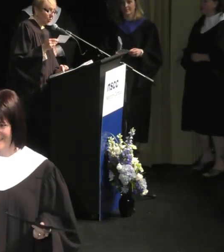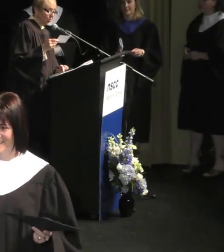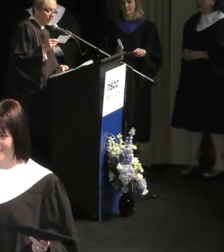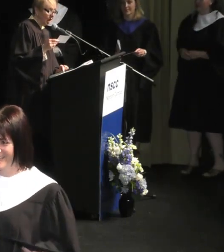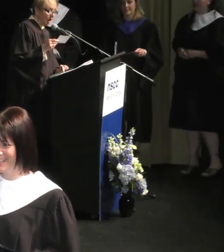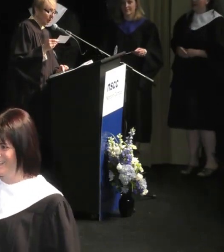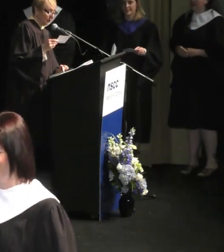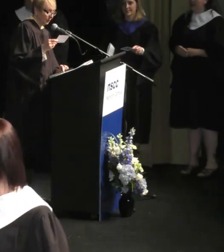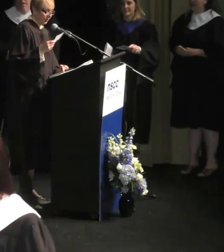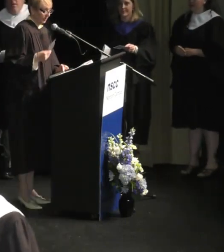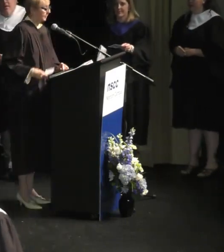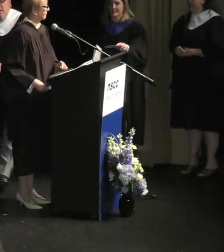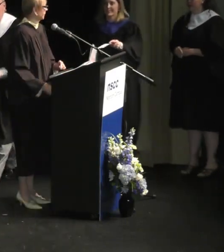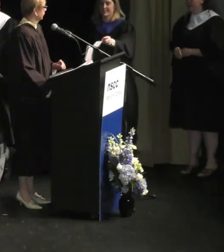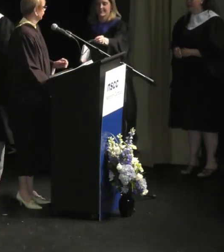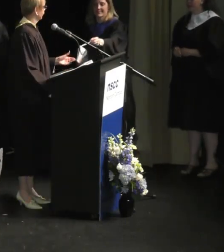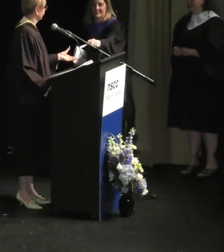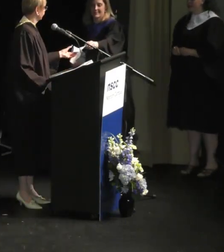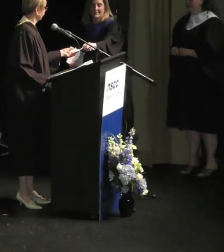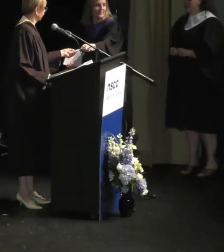Francis Cook, honors.